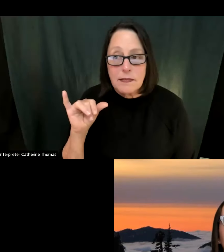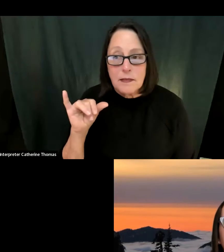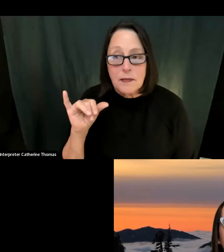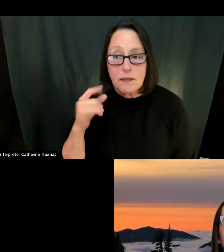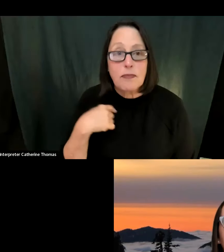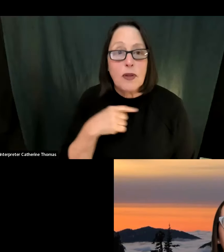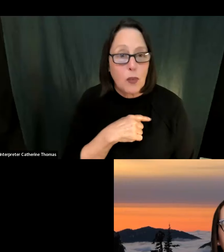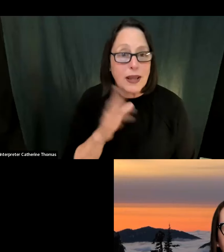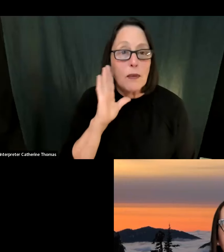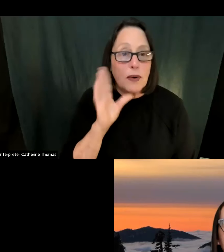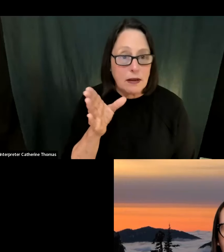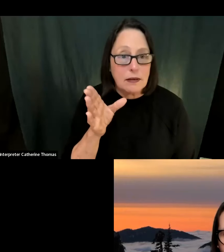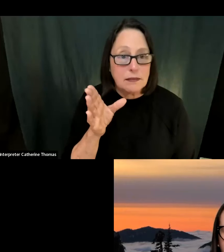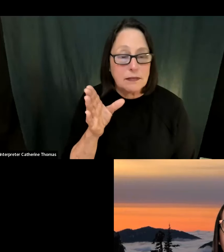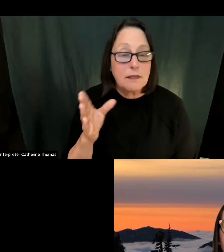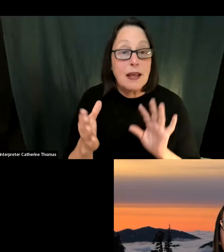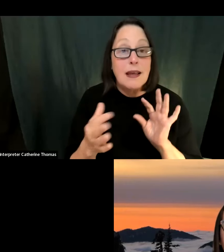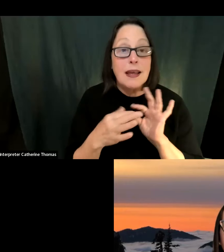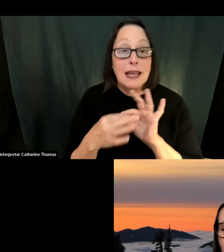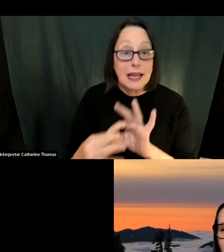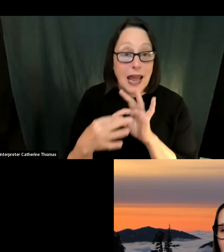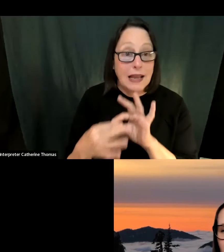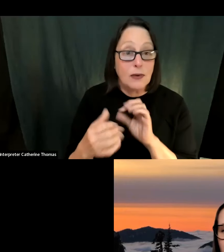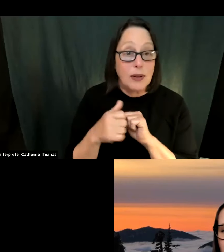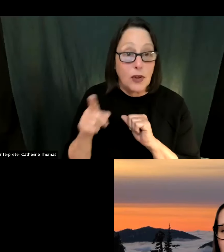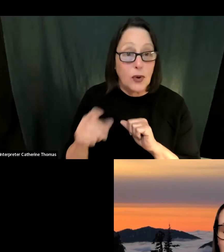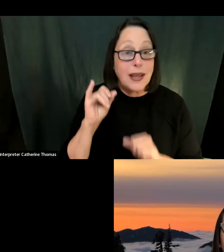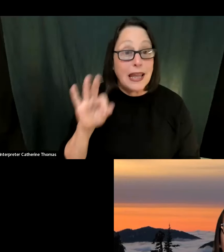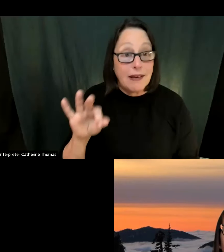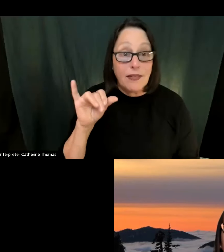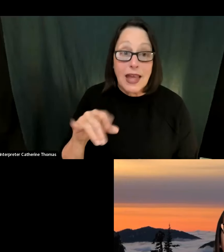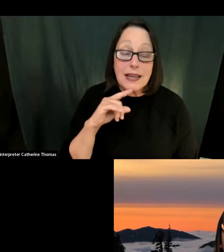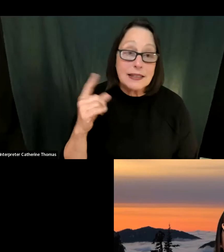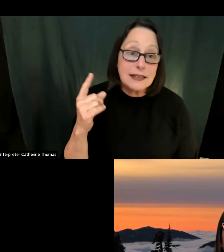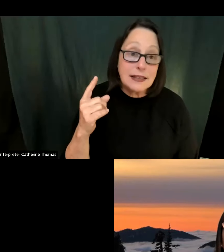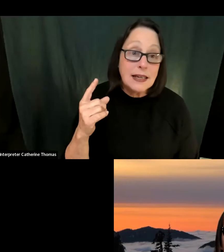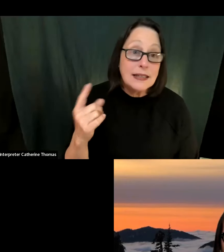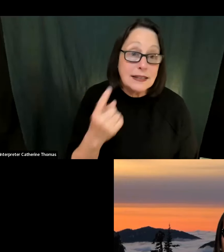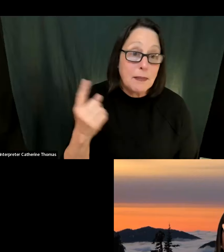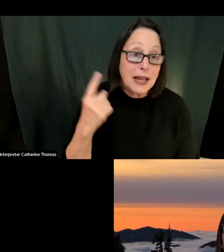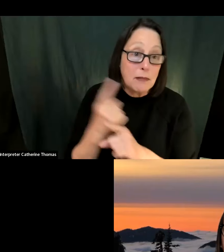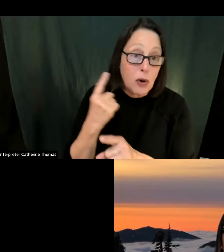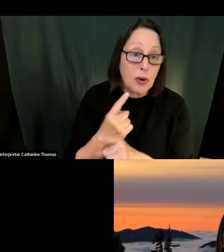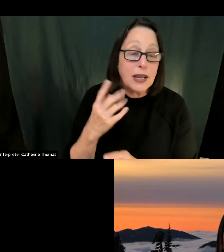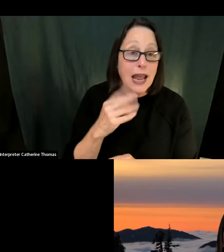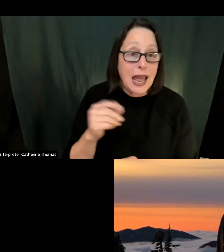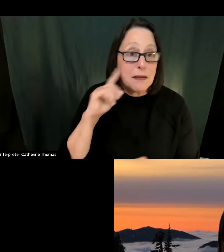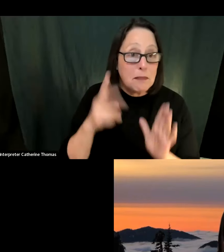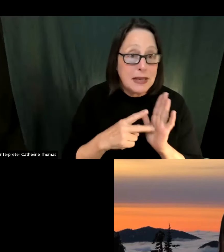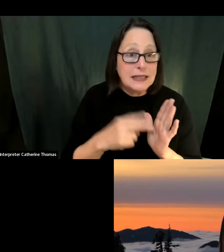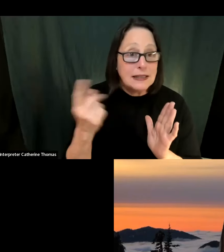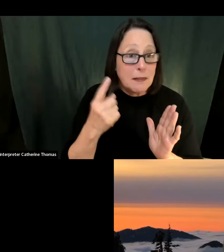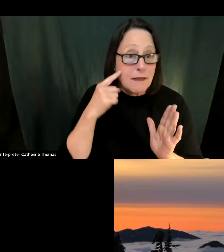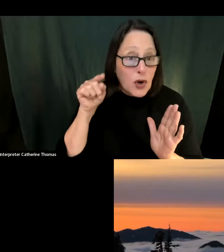we will connect if that is something that is appropriate and meaningful and something that you would